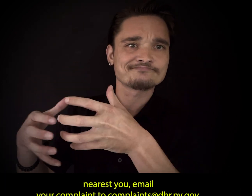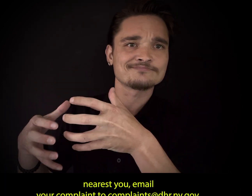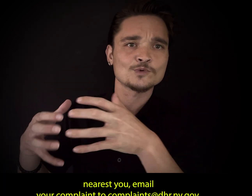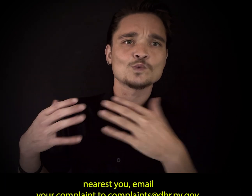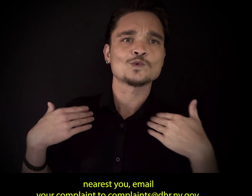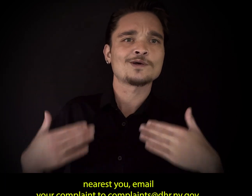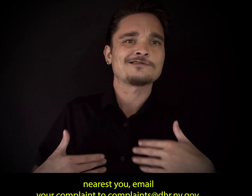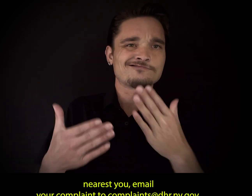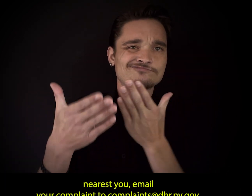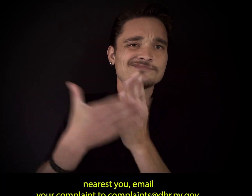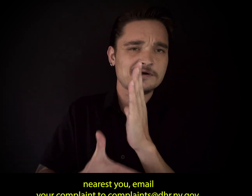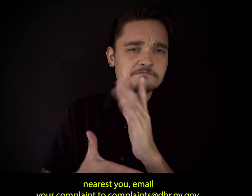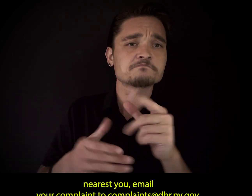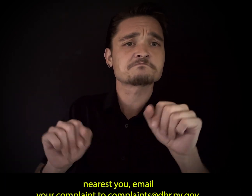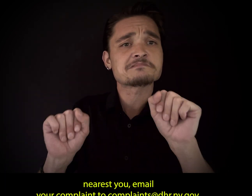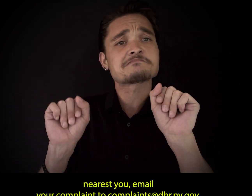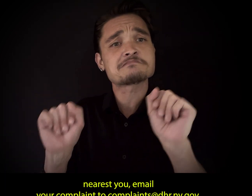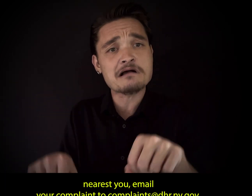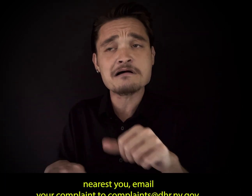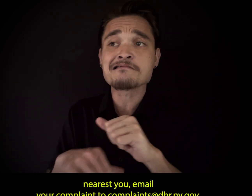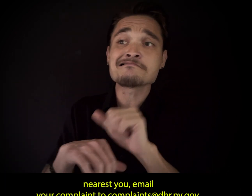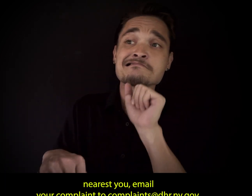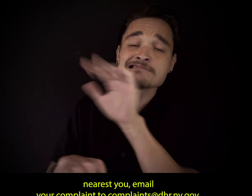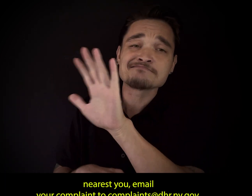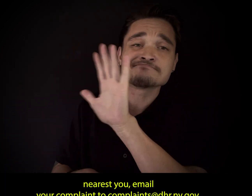you. Email your complaint to